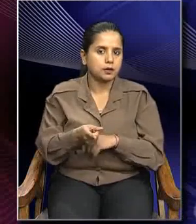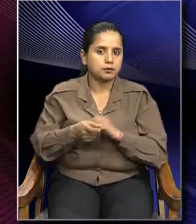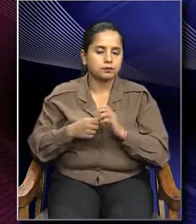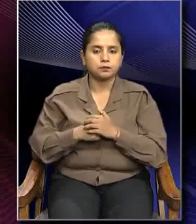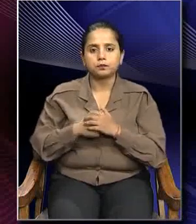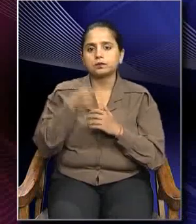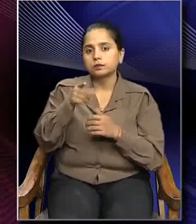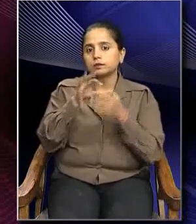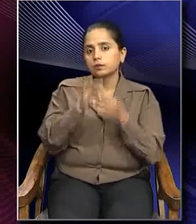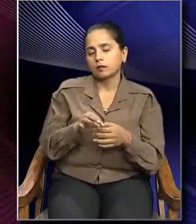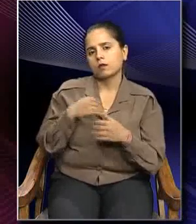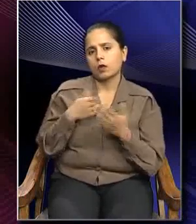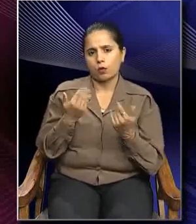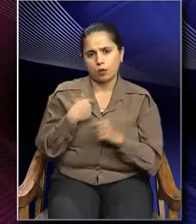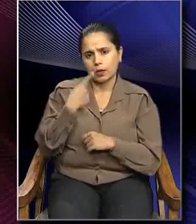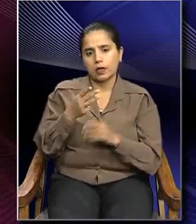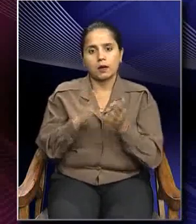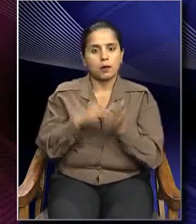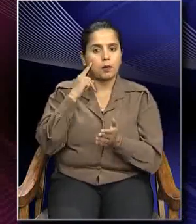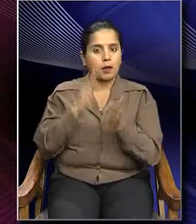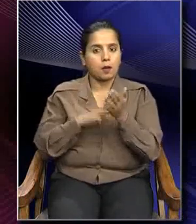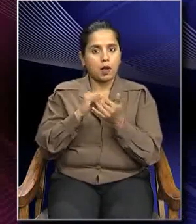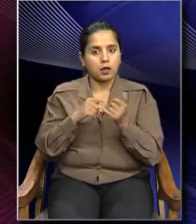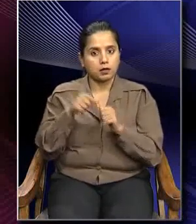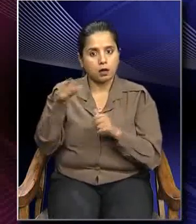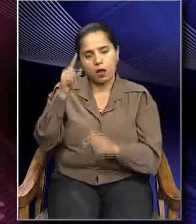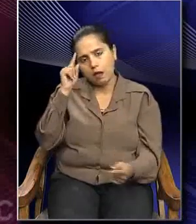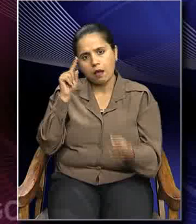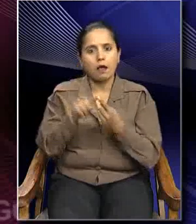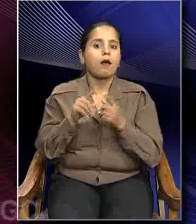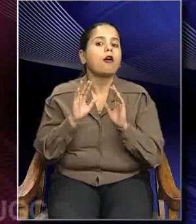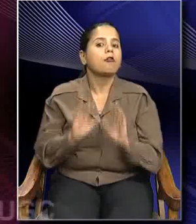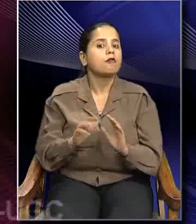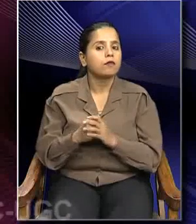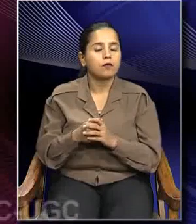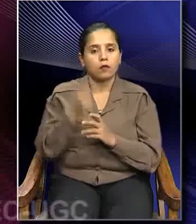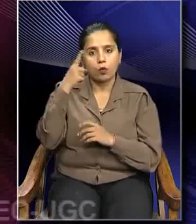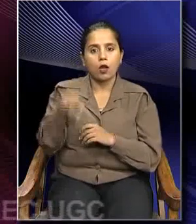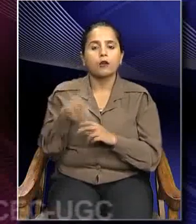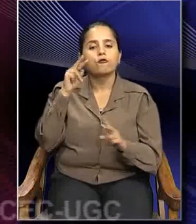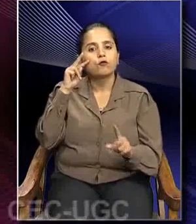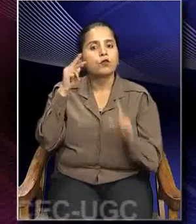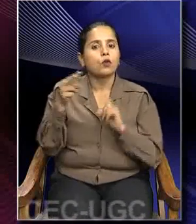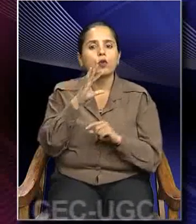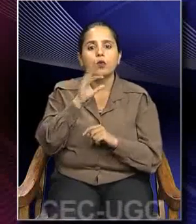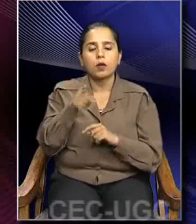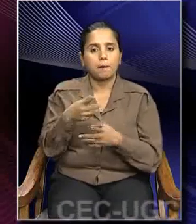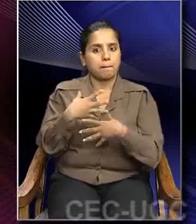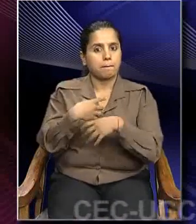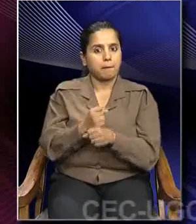So basically we can say that Mīmāṃsakas, they agreed upon the view that this